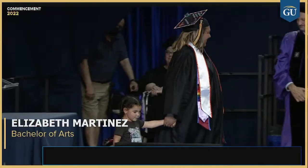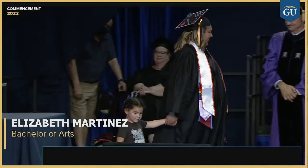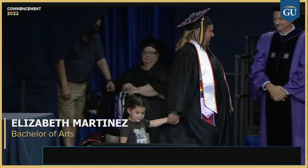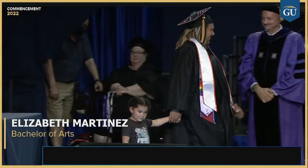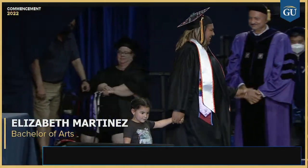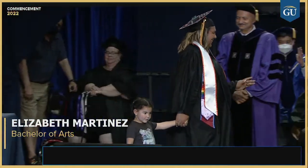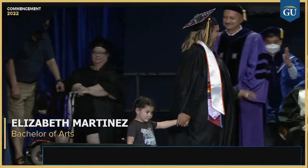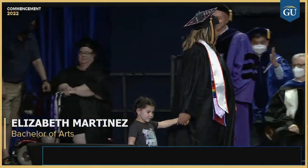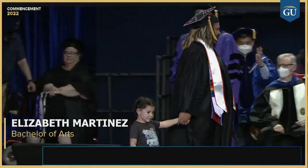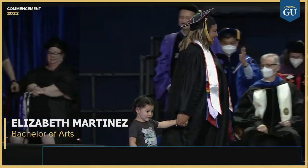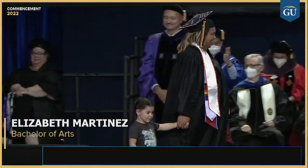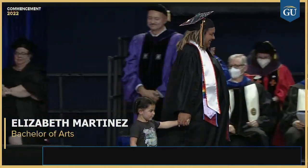Congratulations.